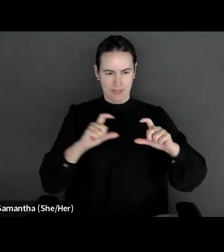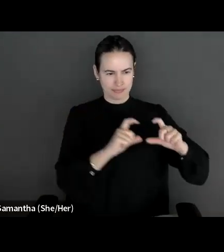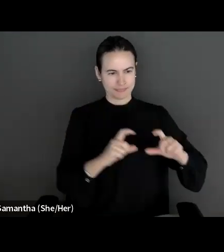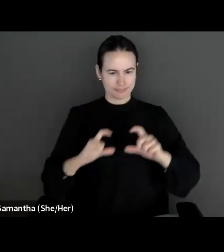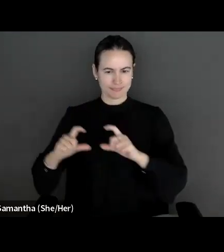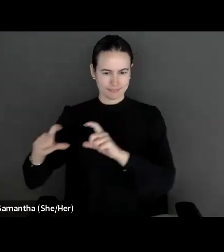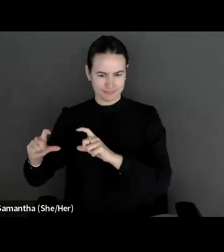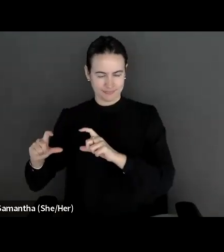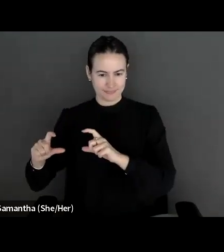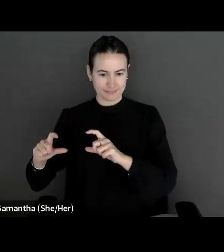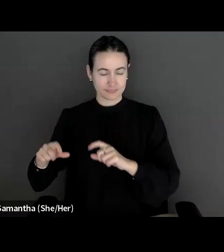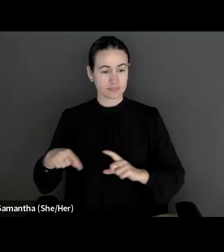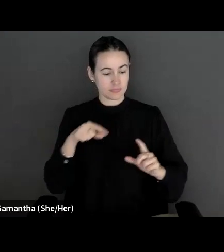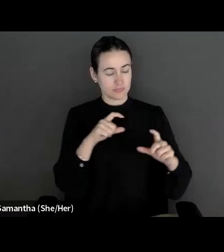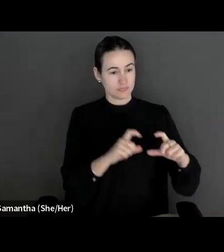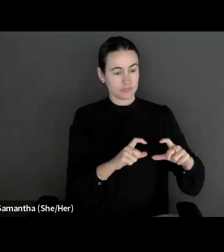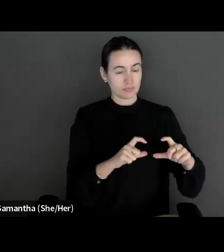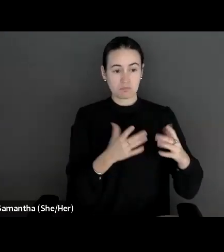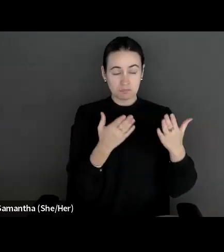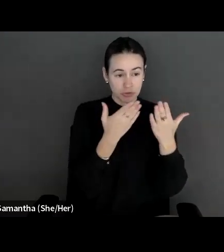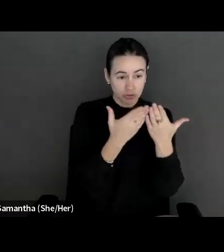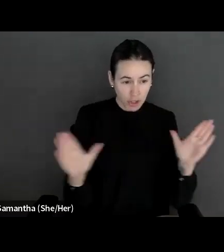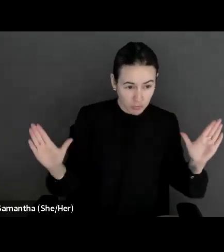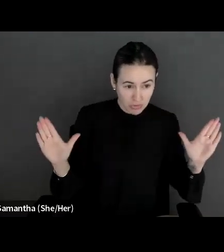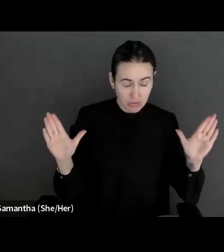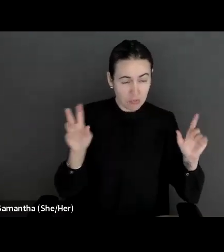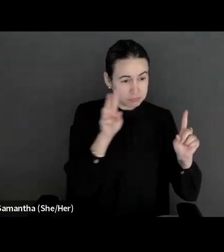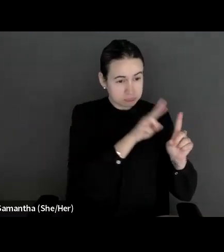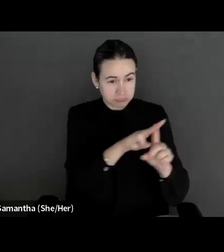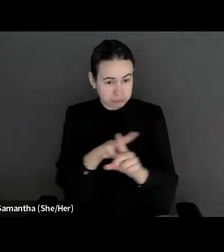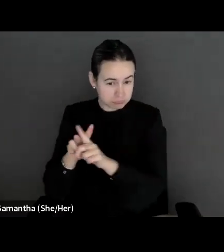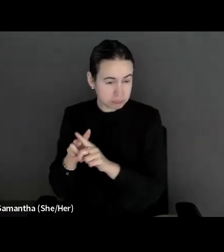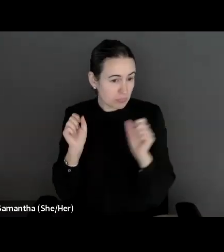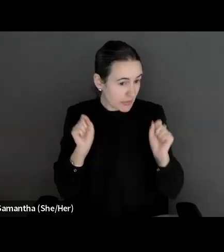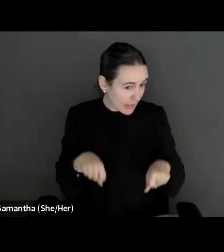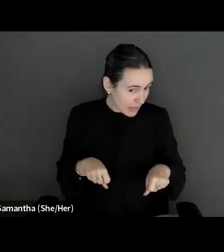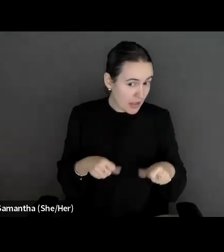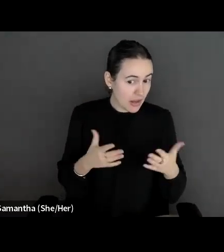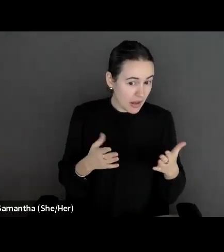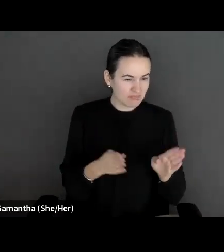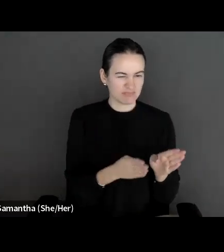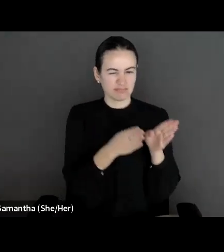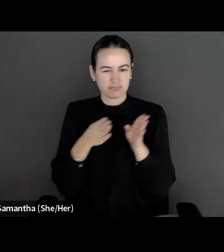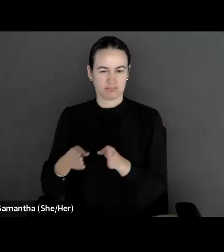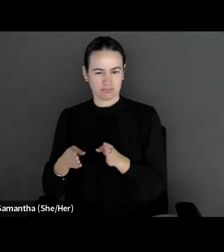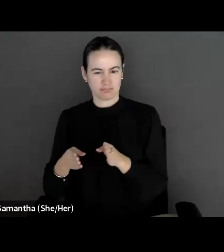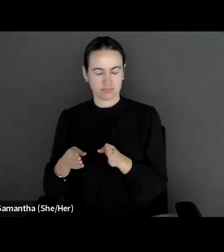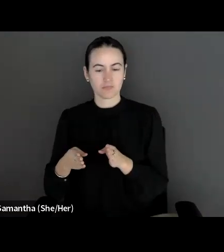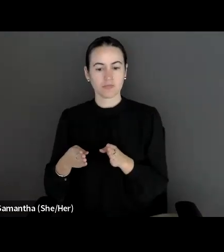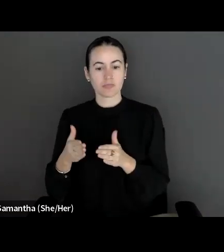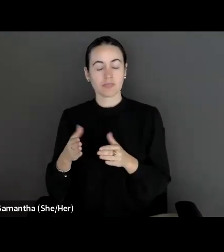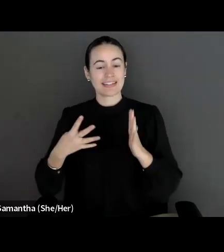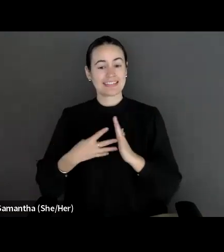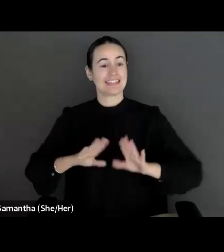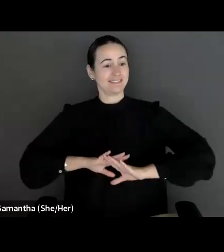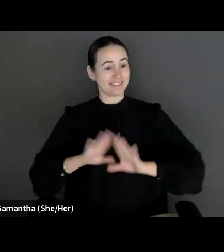is generalizability or score generalizability, the precision of post-test predictions, and score